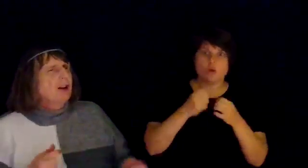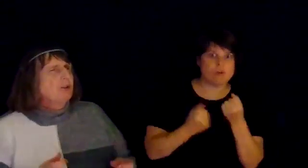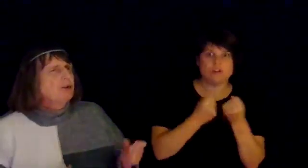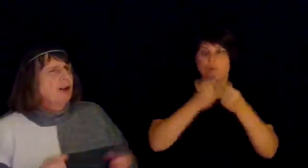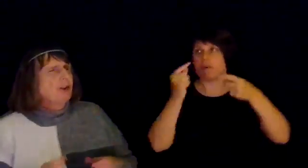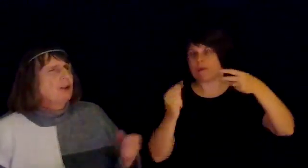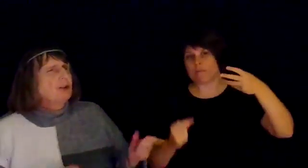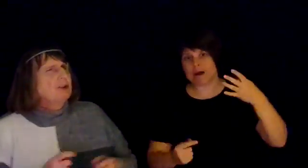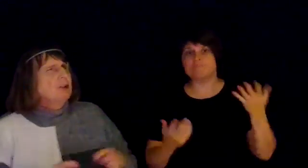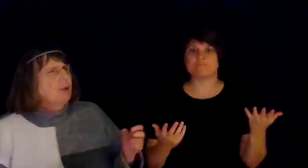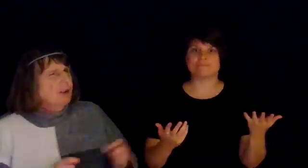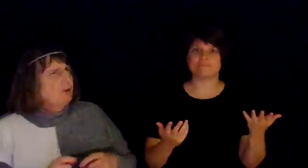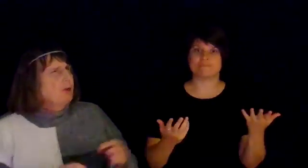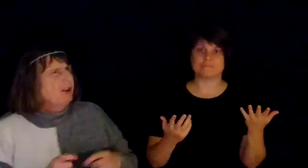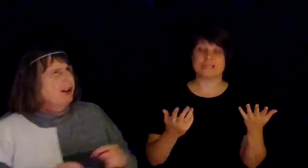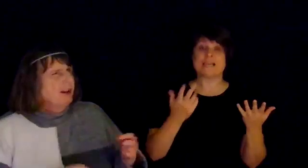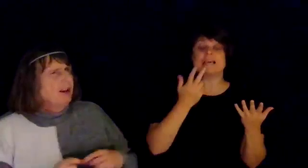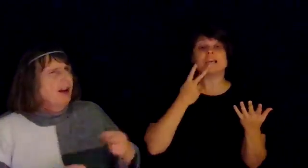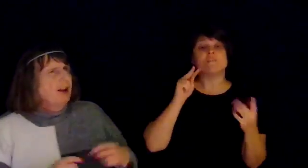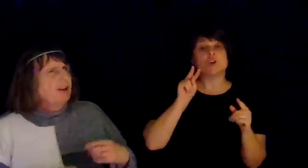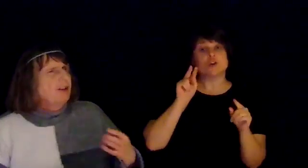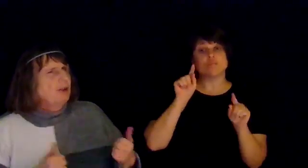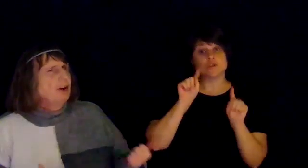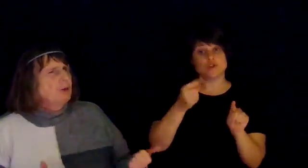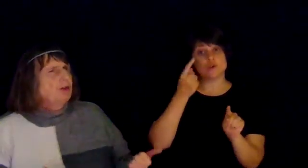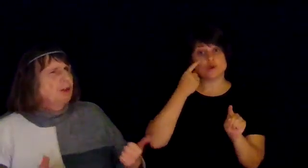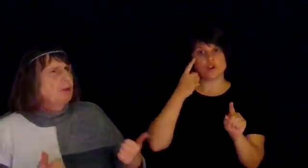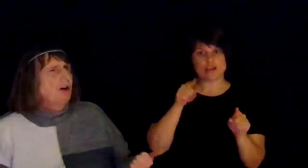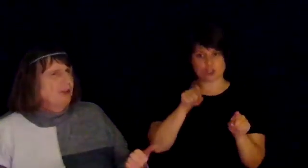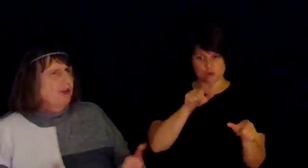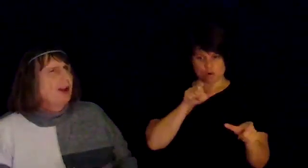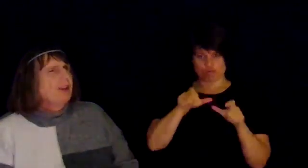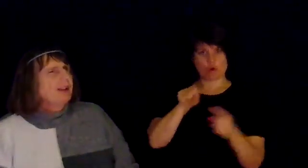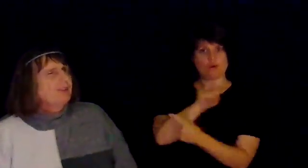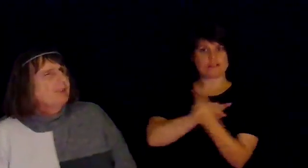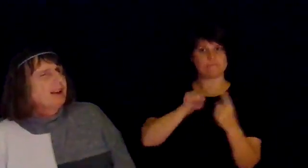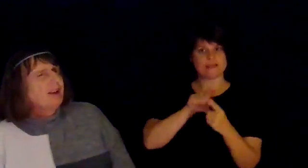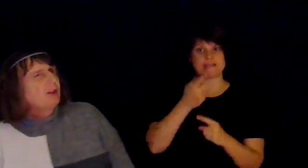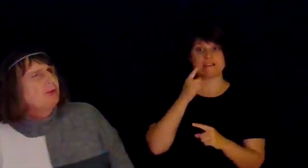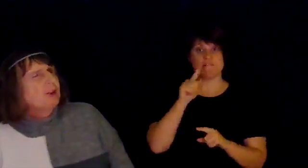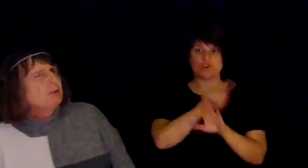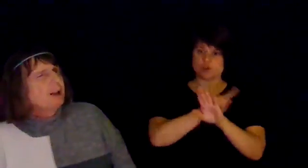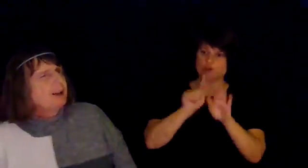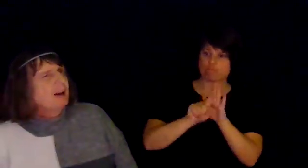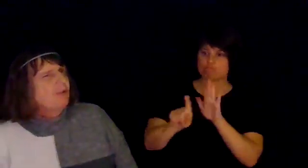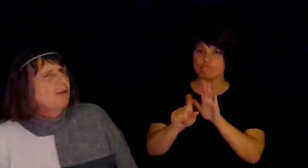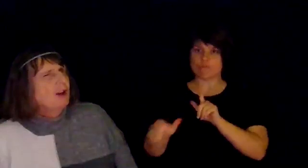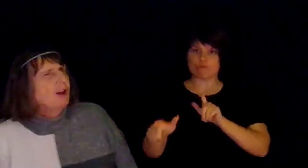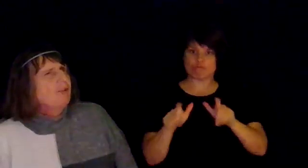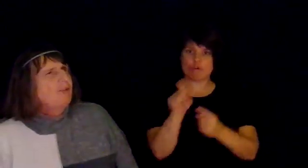you look like that you're controlling the meeting and you know what you want, that really is a very